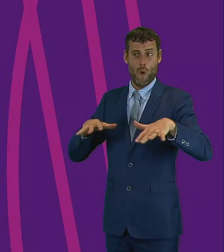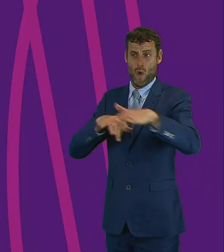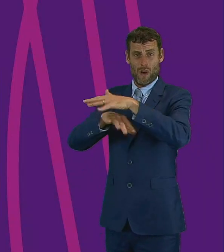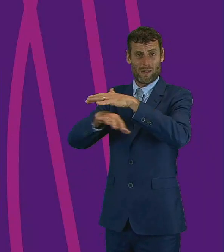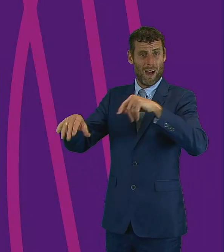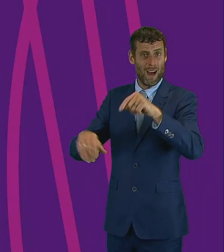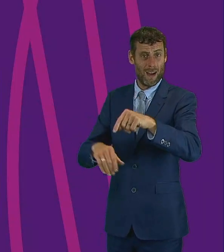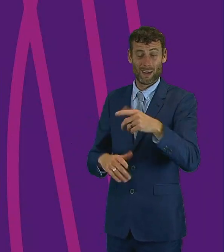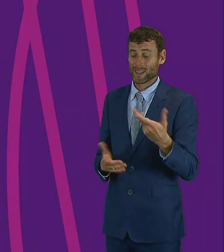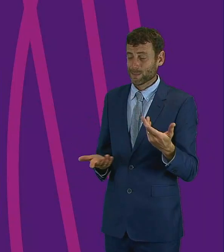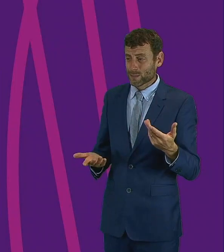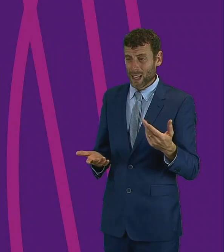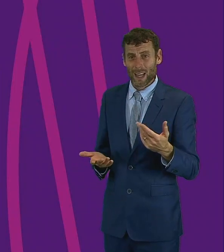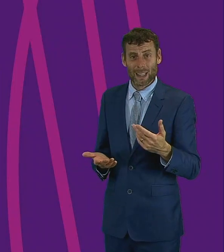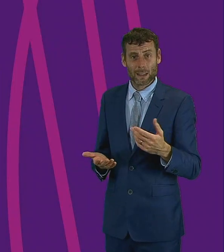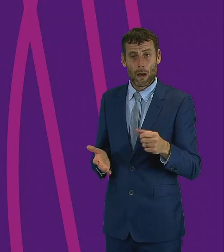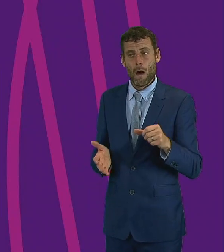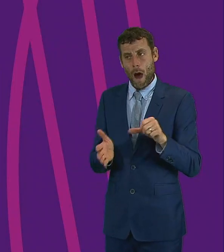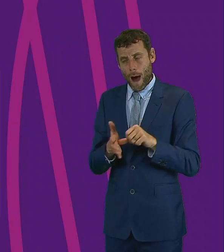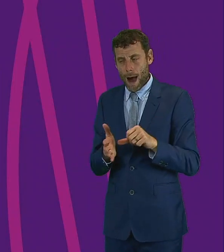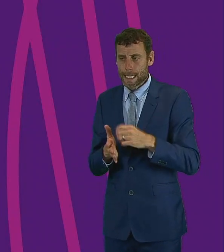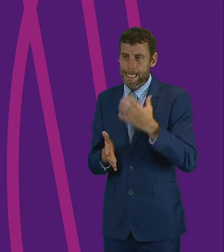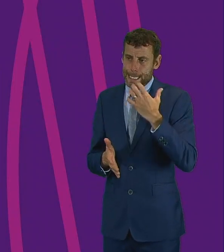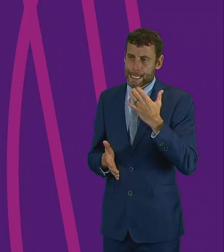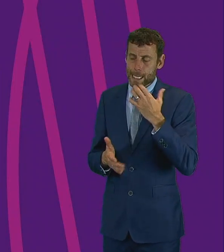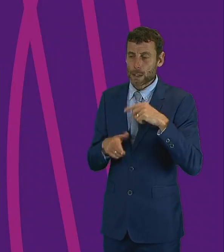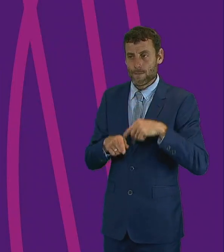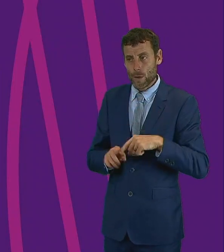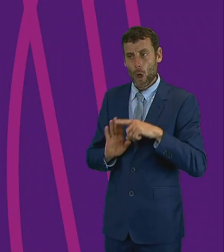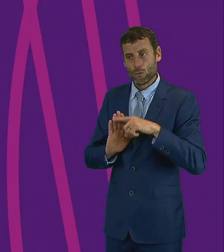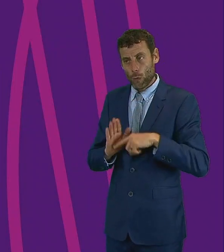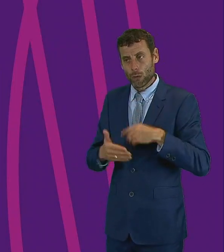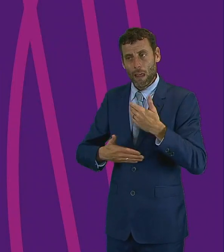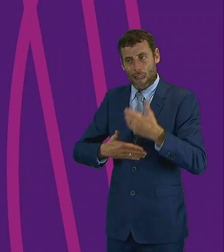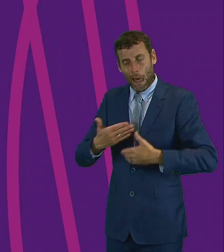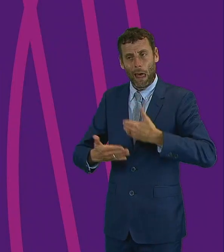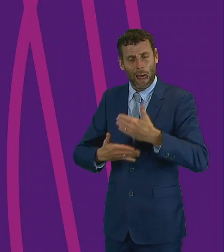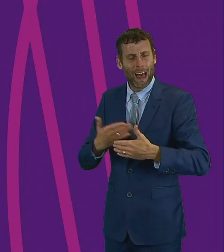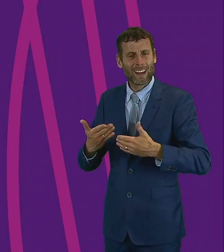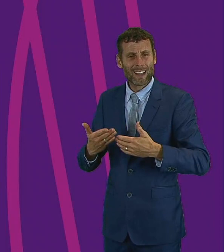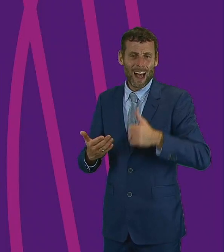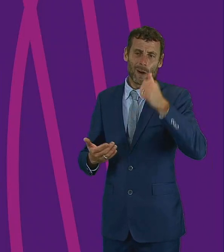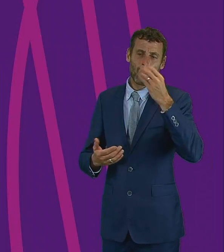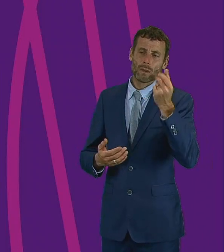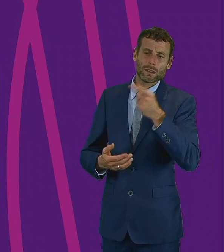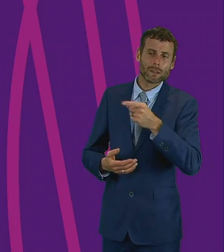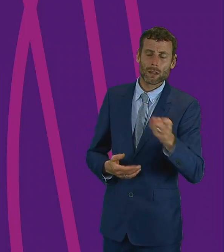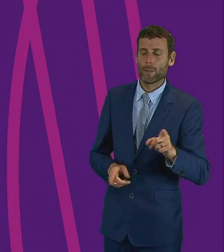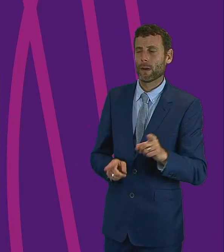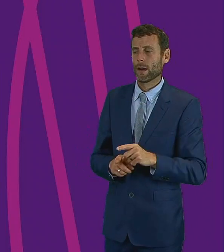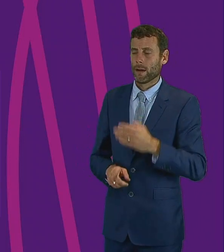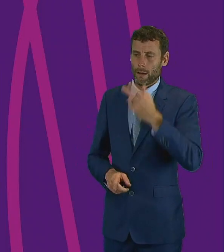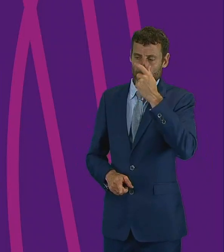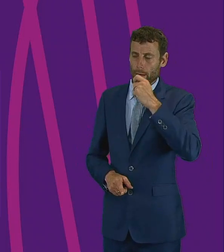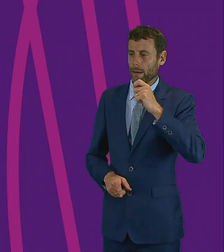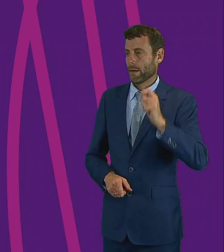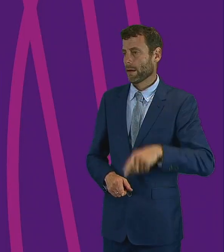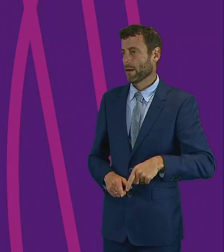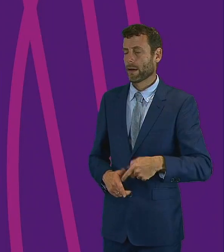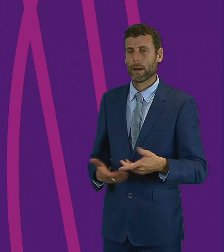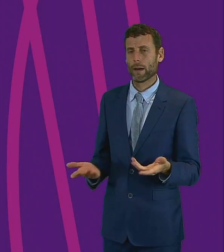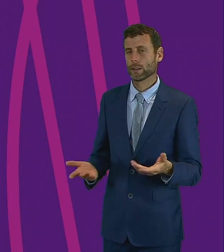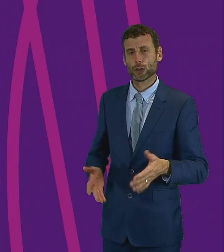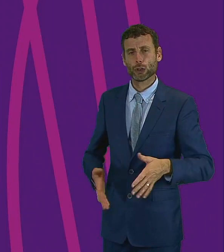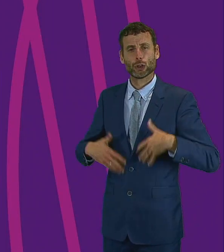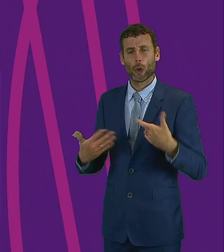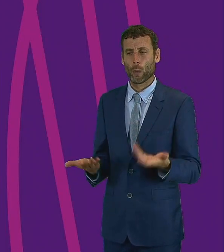things are all a real pain to have to comply with, and perhaps we, some of us at times, just don't